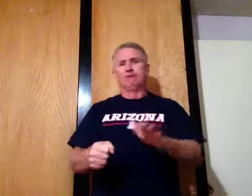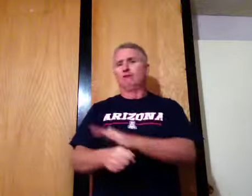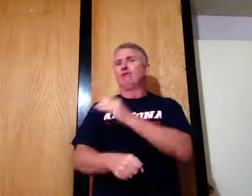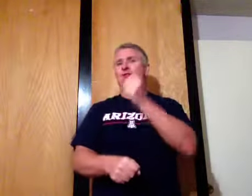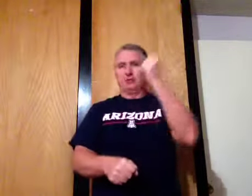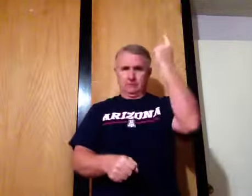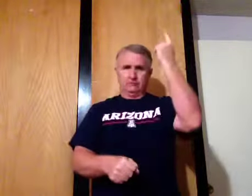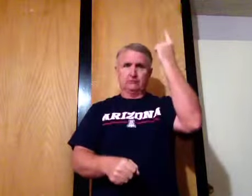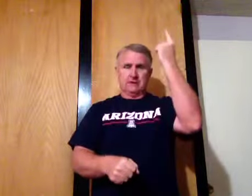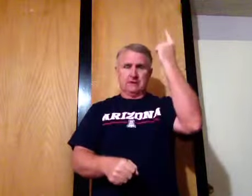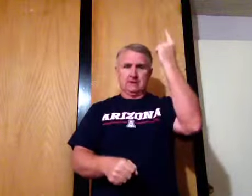we go.